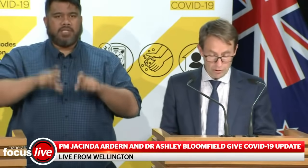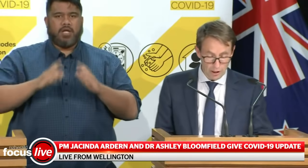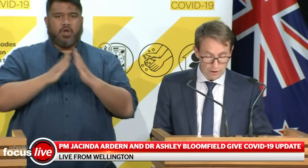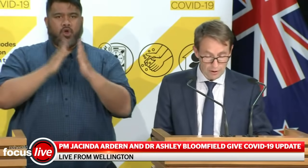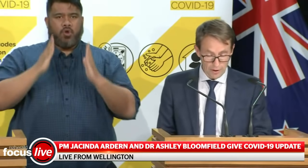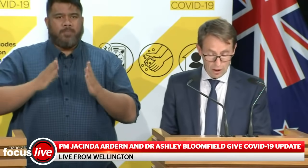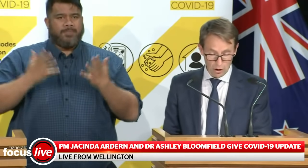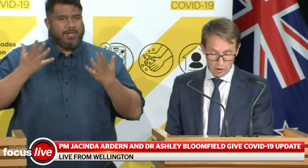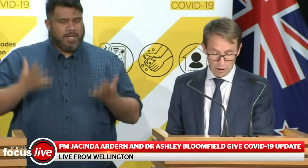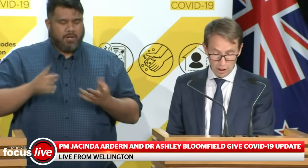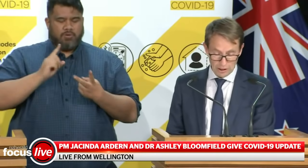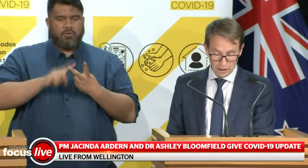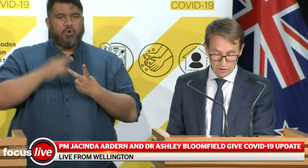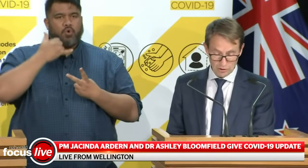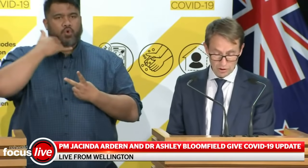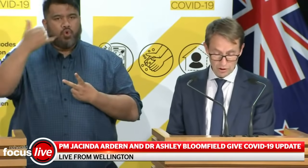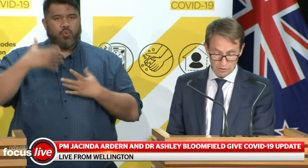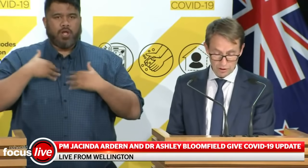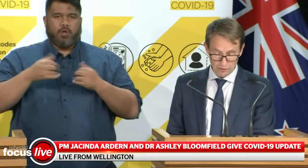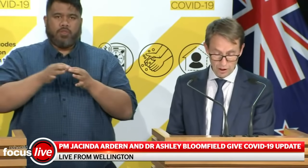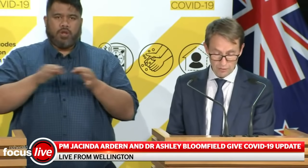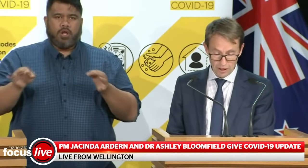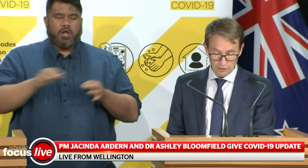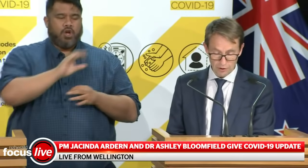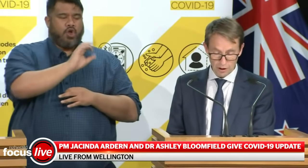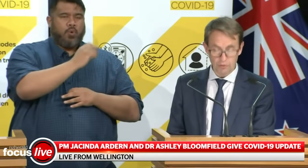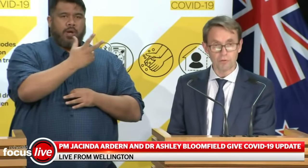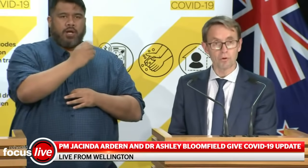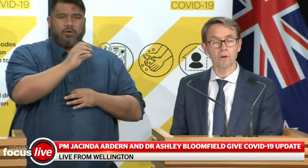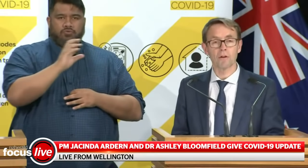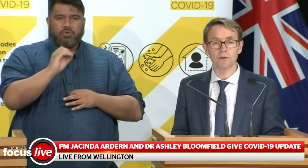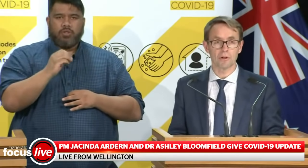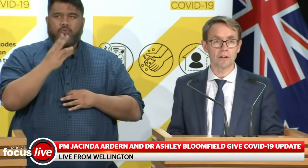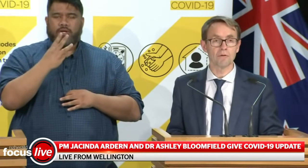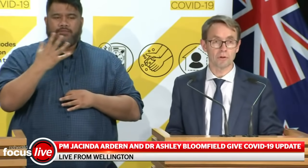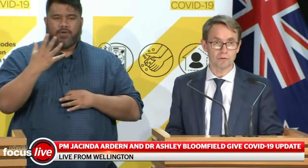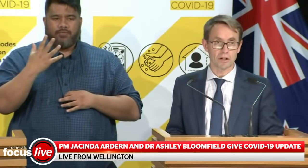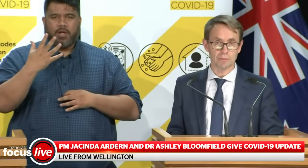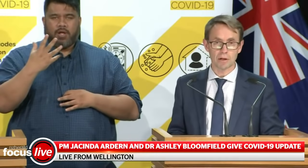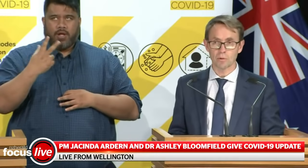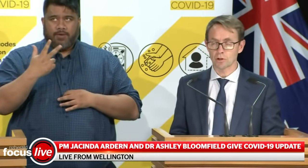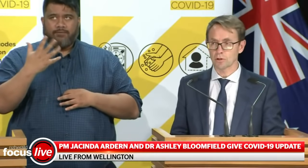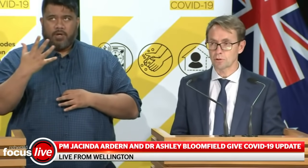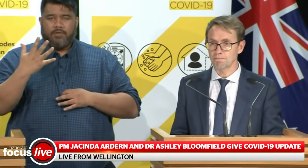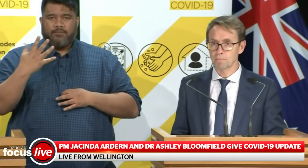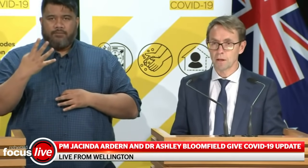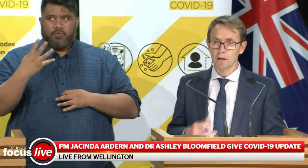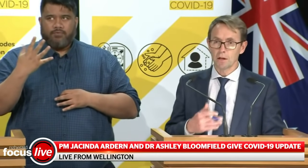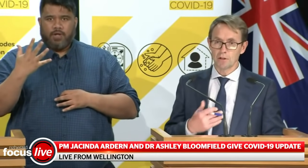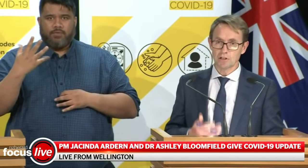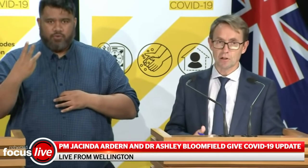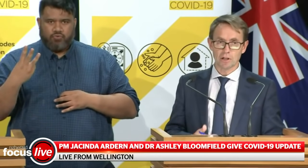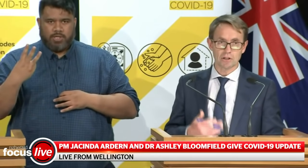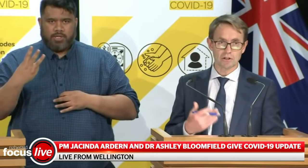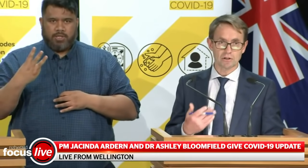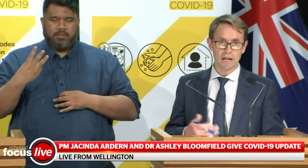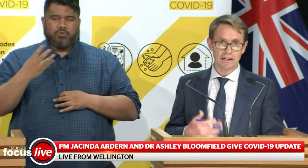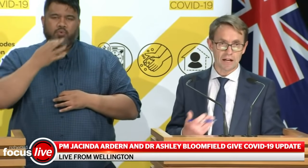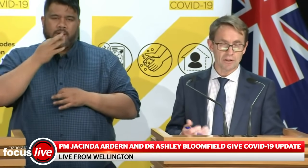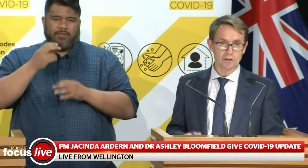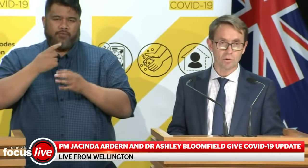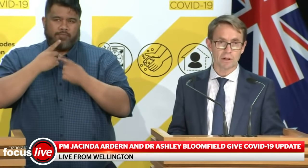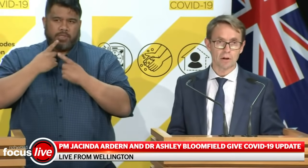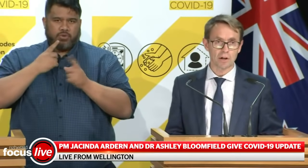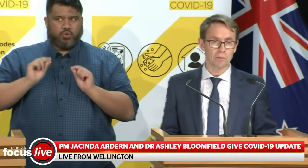call Healthline on 0800 3585 453 for advice about what to do. These locations